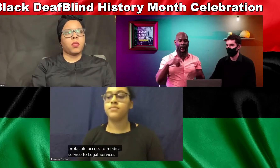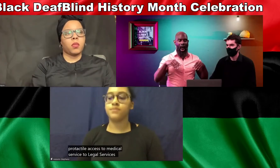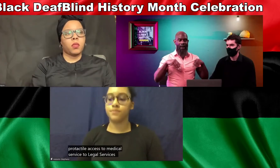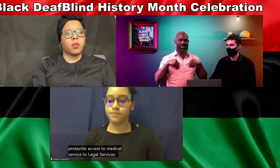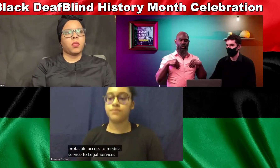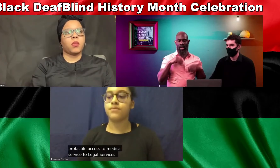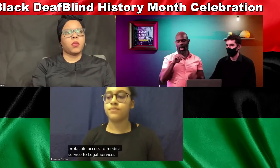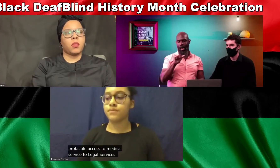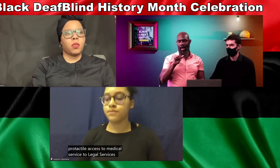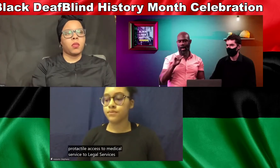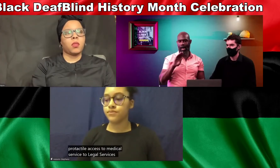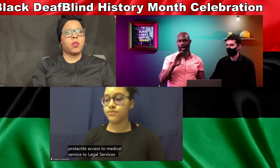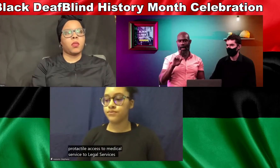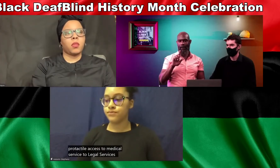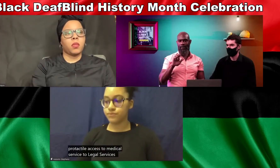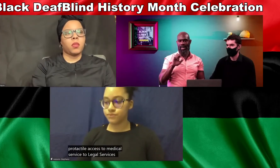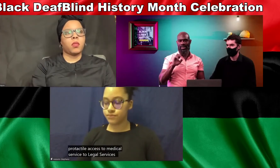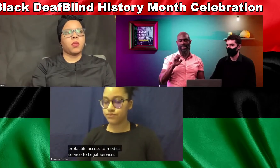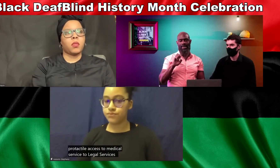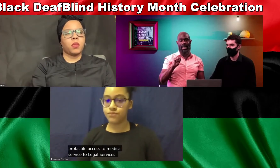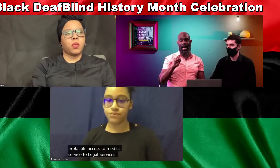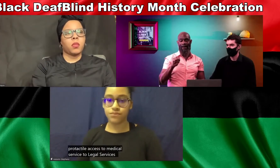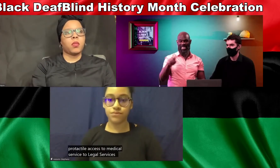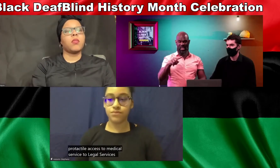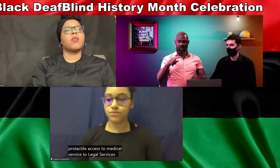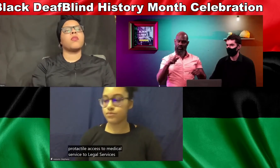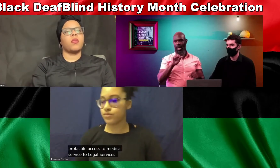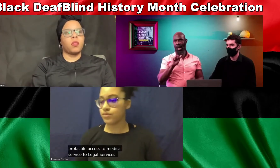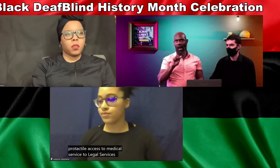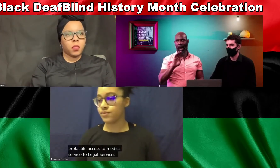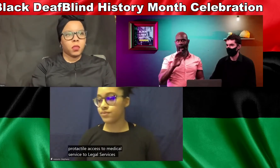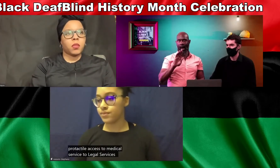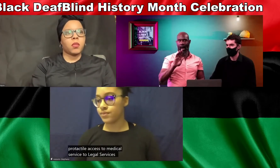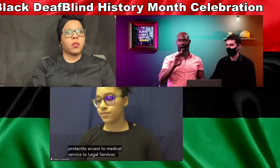Teach them that deafblind people are not necessarily disabled,